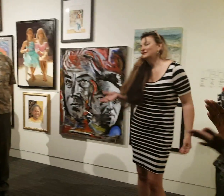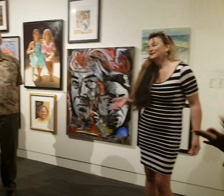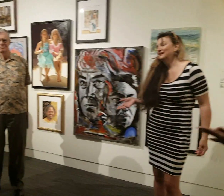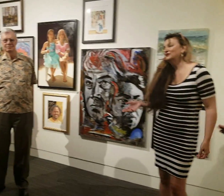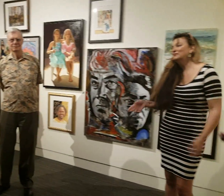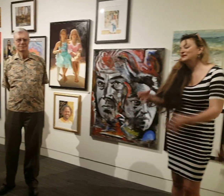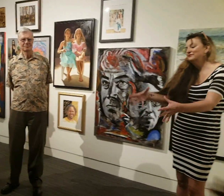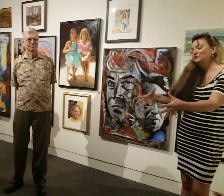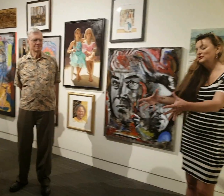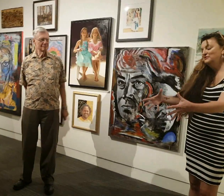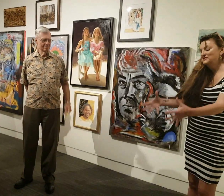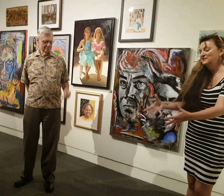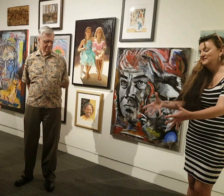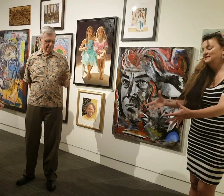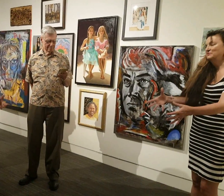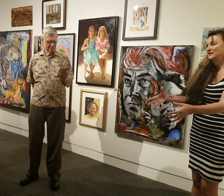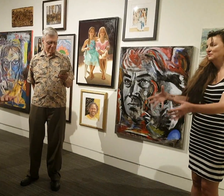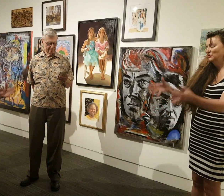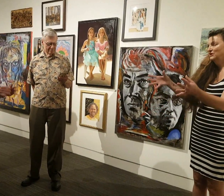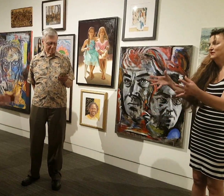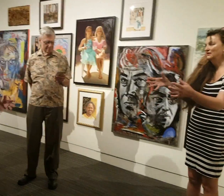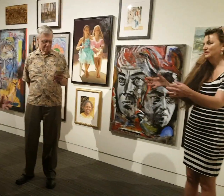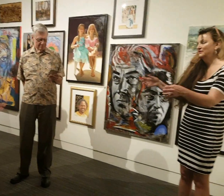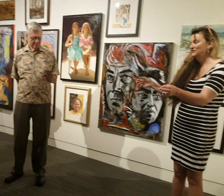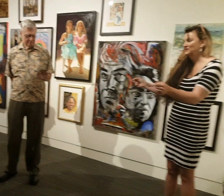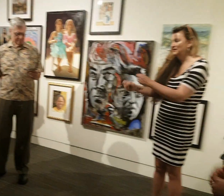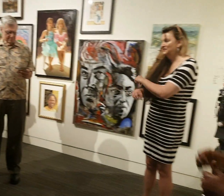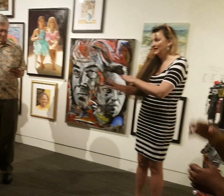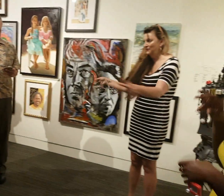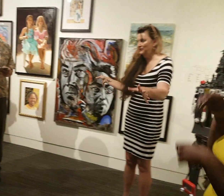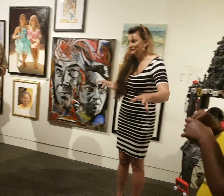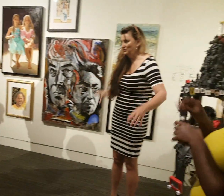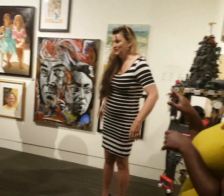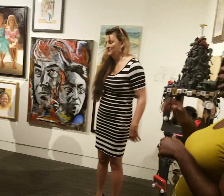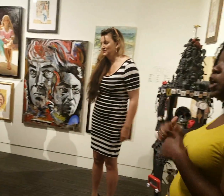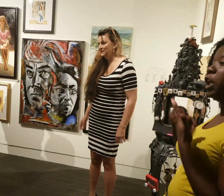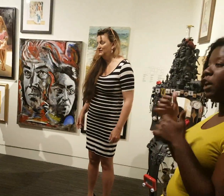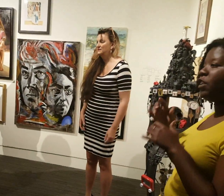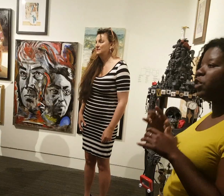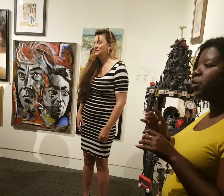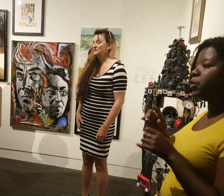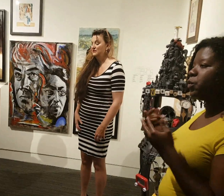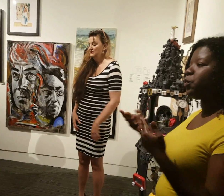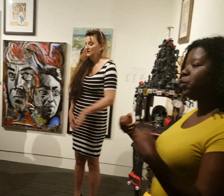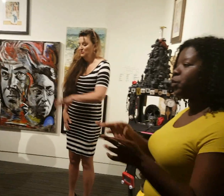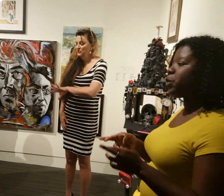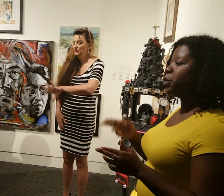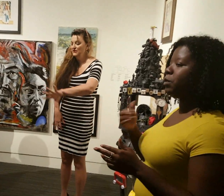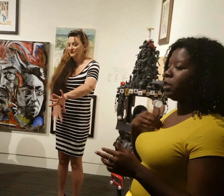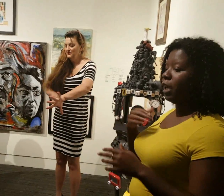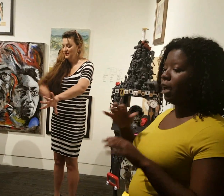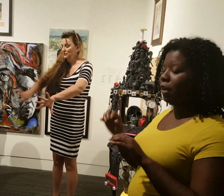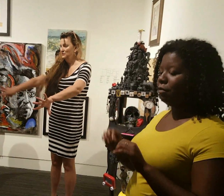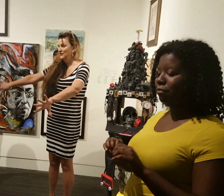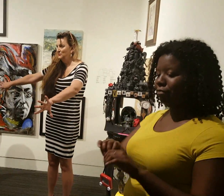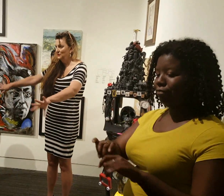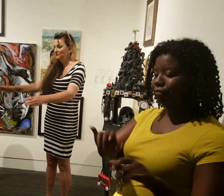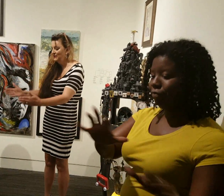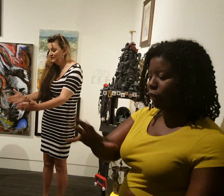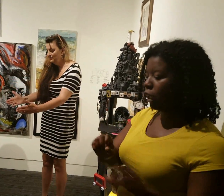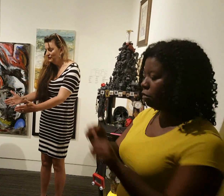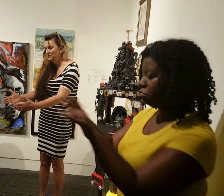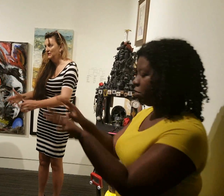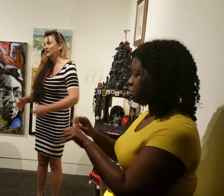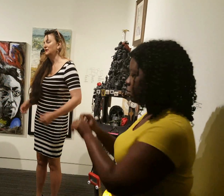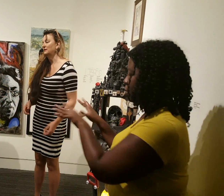Right. Like in my living room, there's always something I'm working on, and there's stuff scattered everywhere, so the kids just push it off the dining room table and find